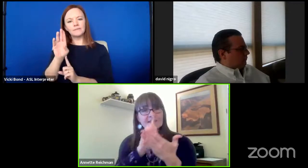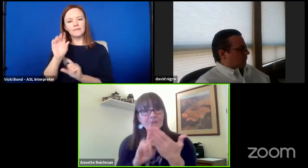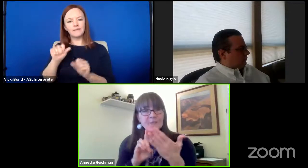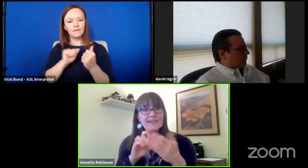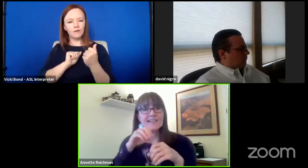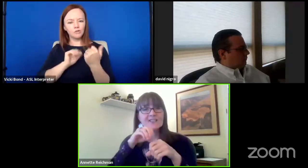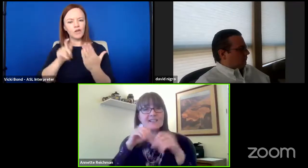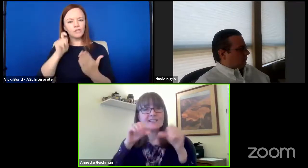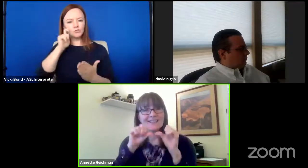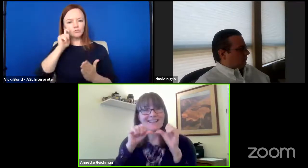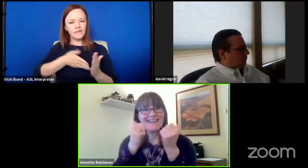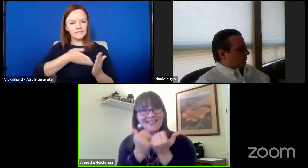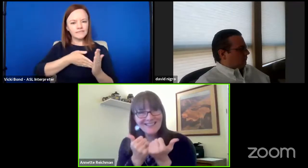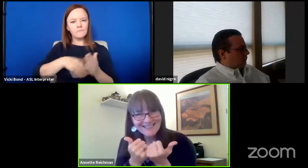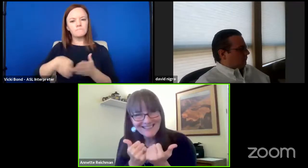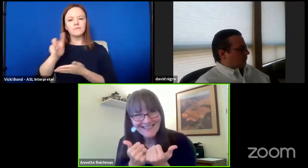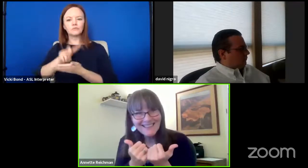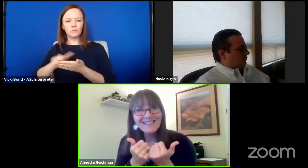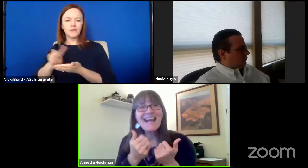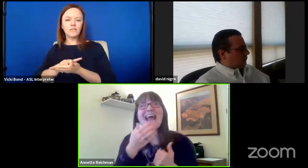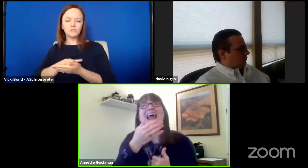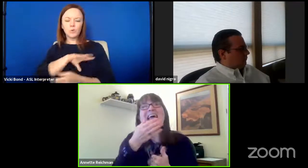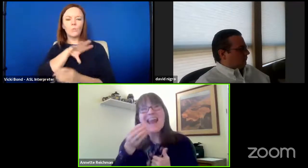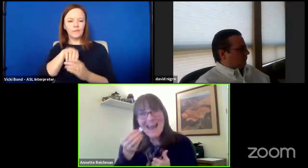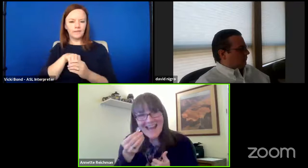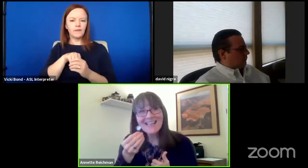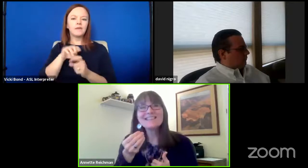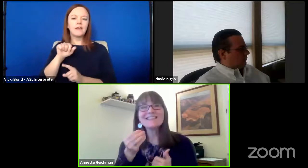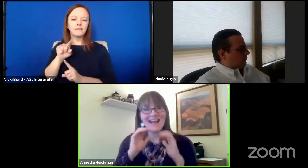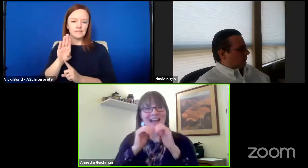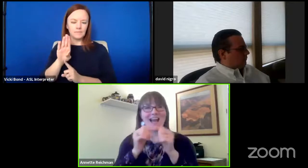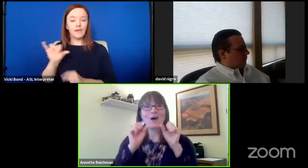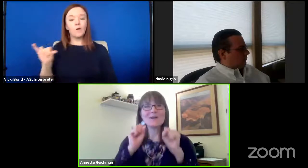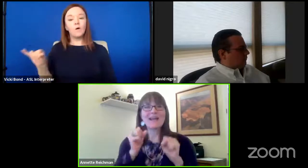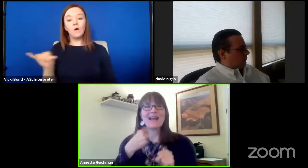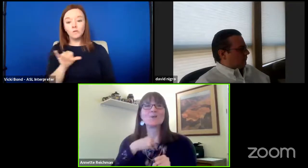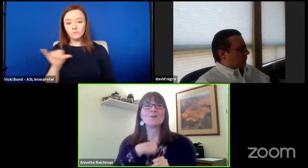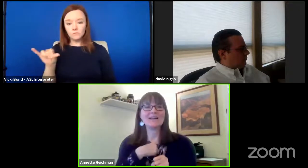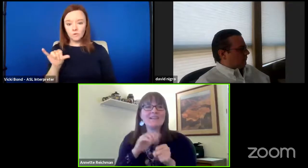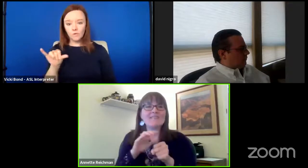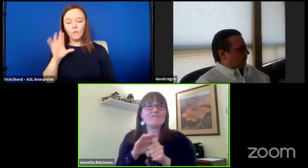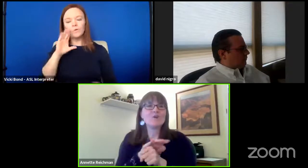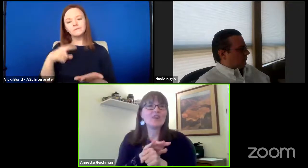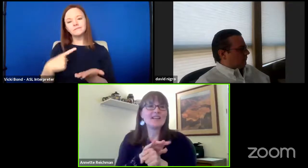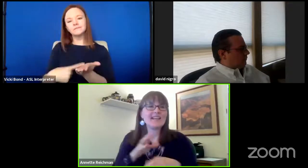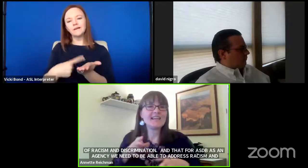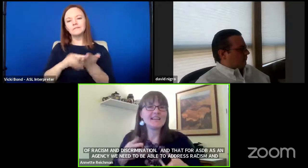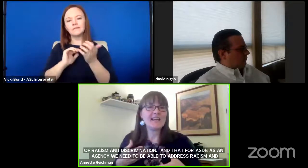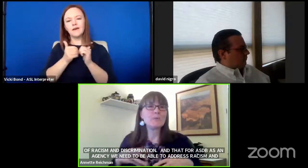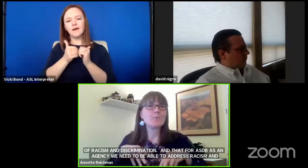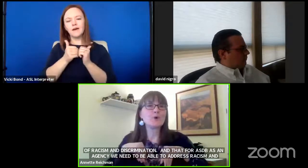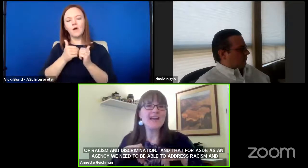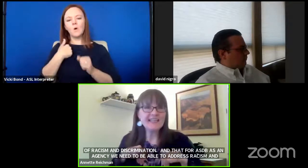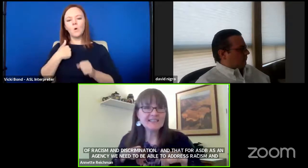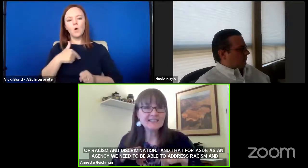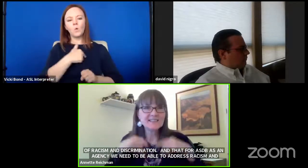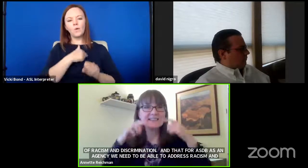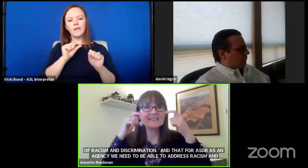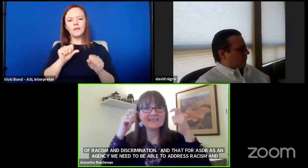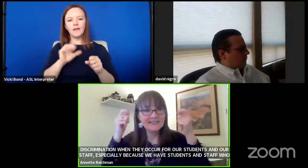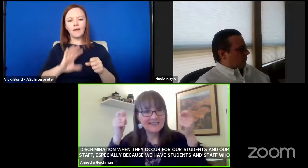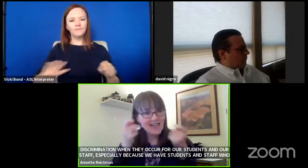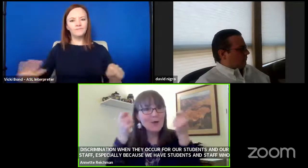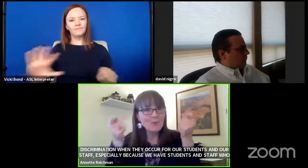racism and discrimination in the agency, and how can we fully